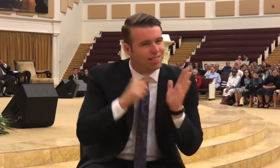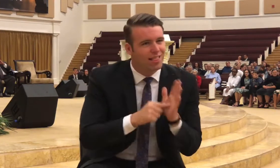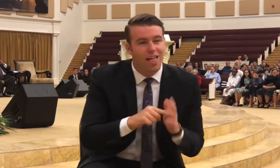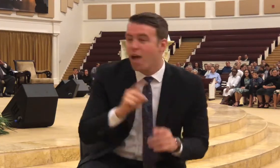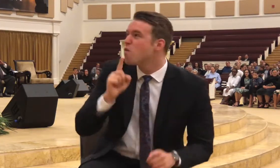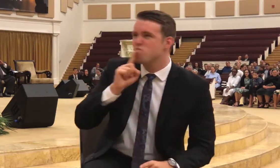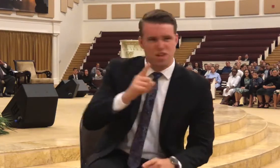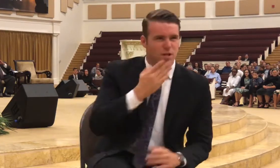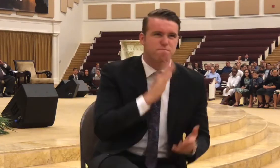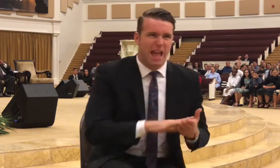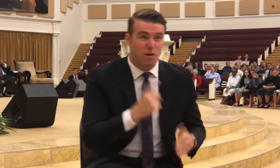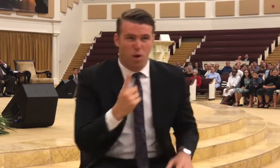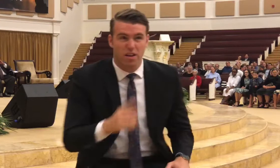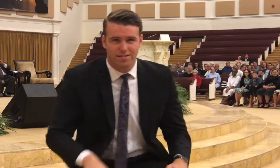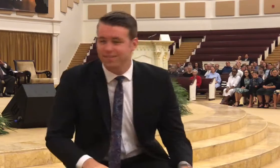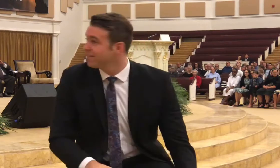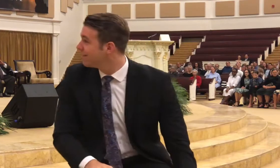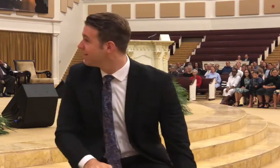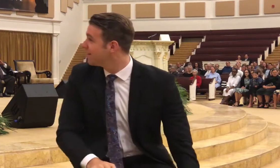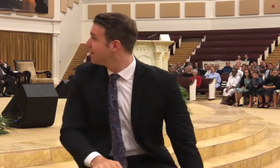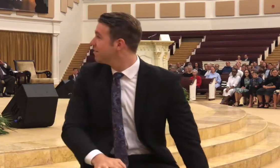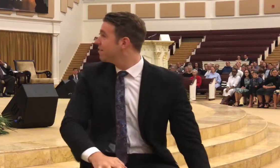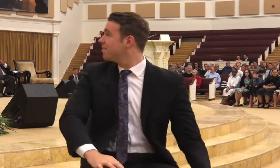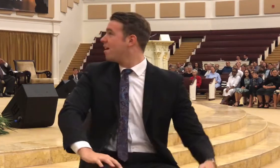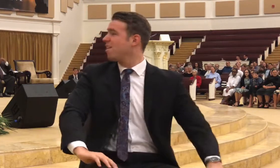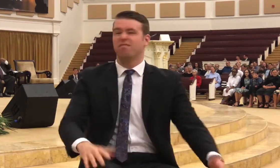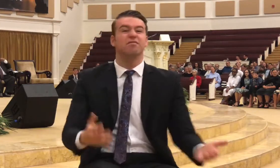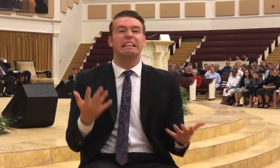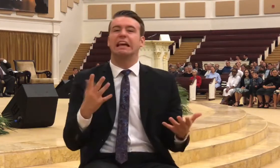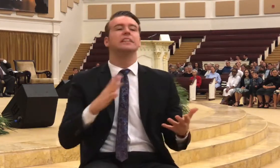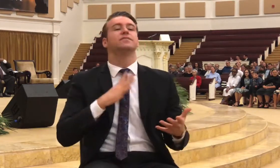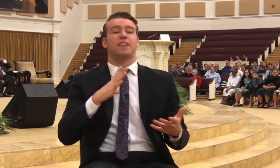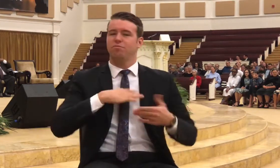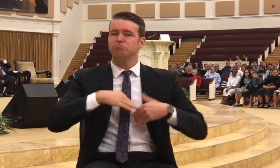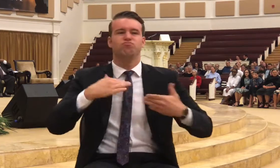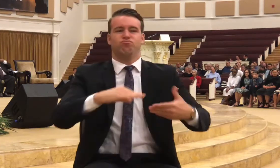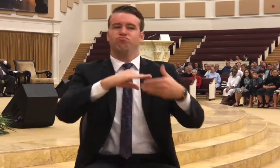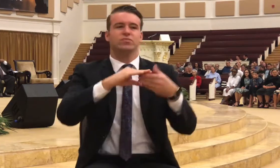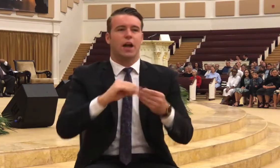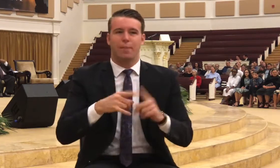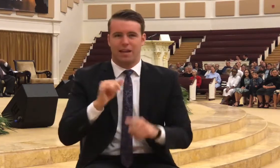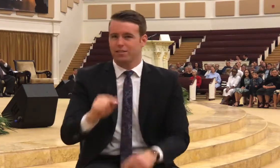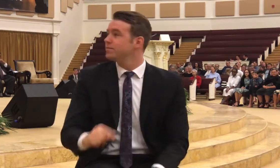a real bad deal. So let's logically, let's take it out.